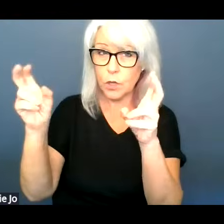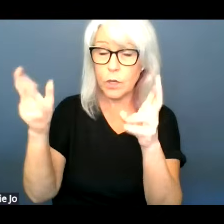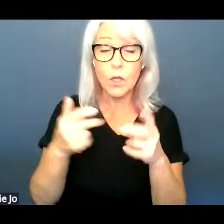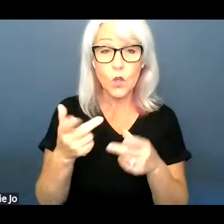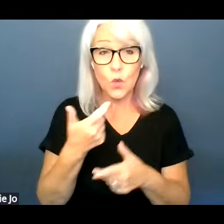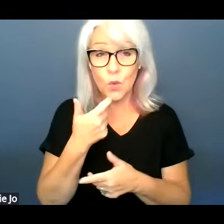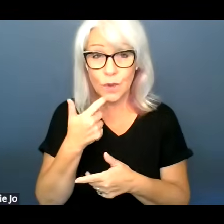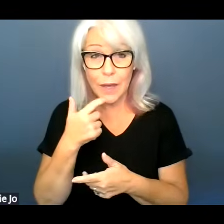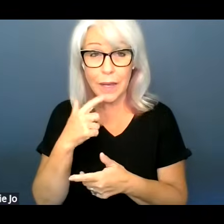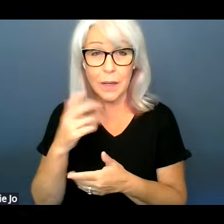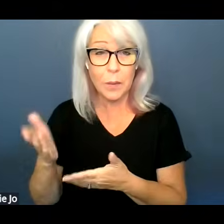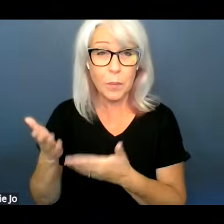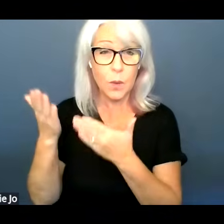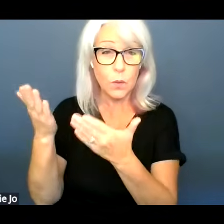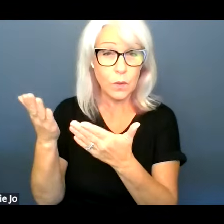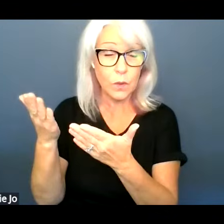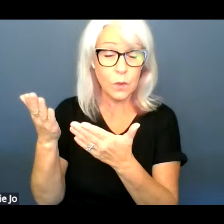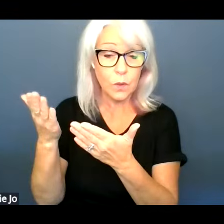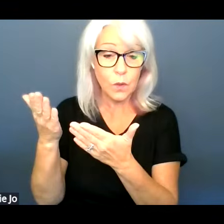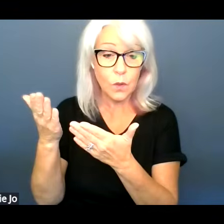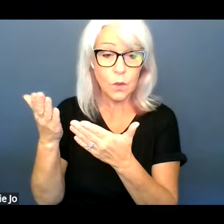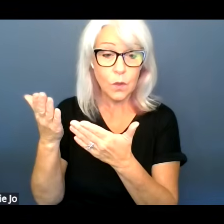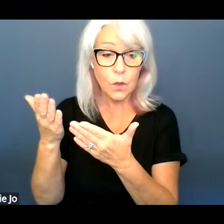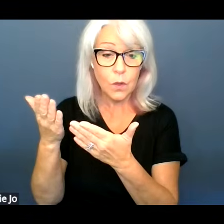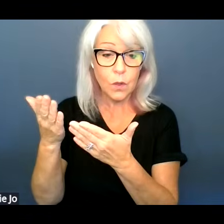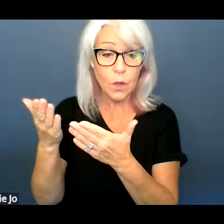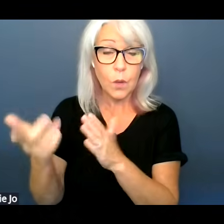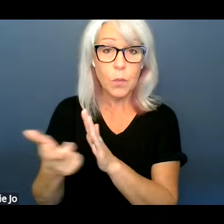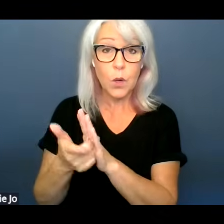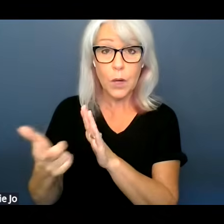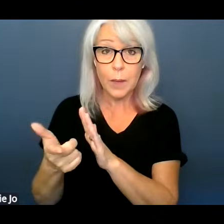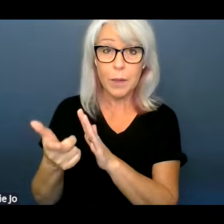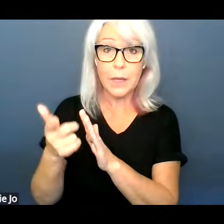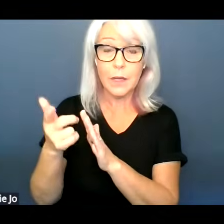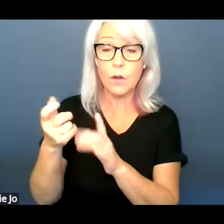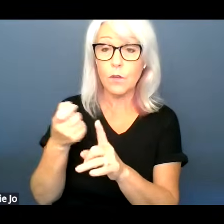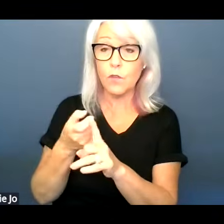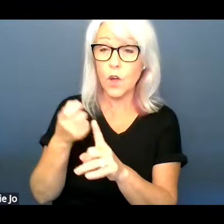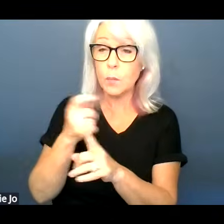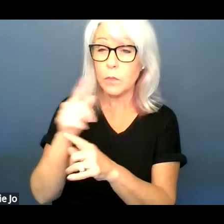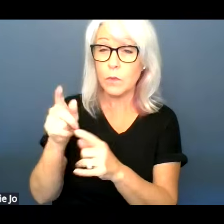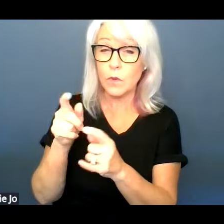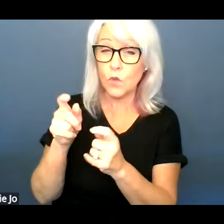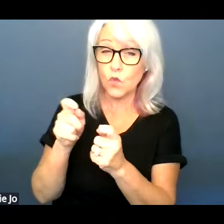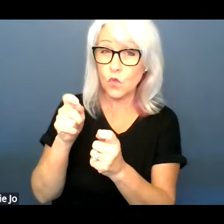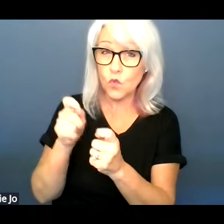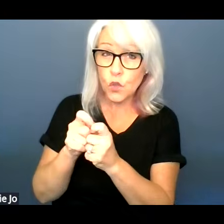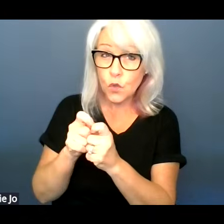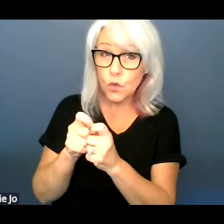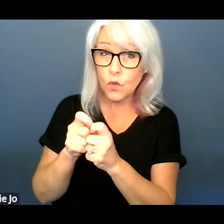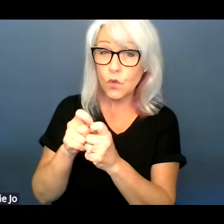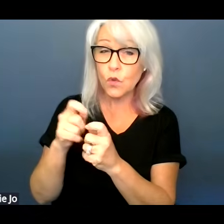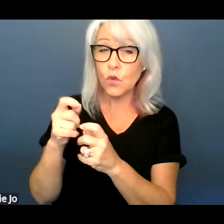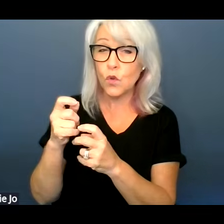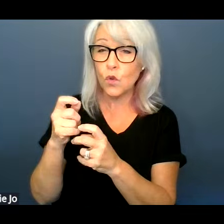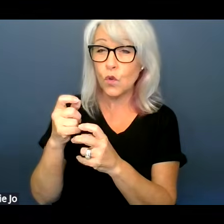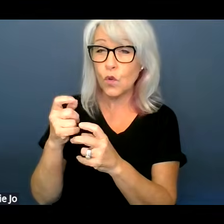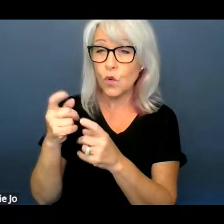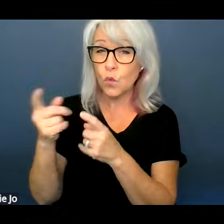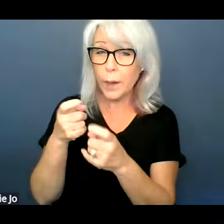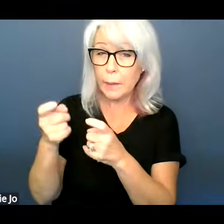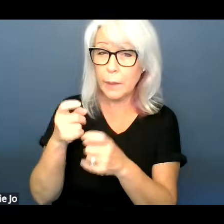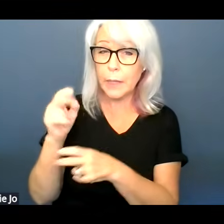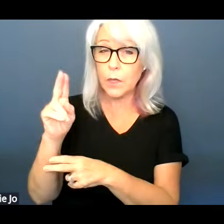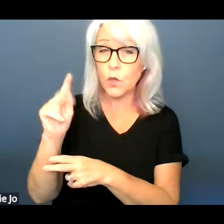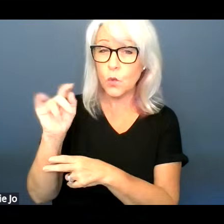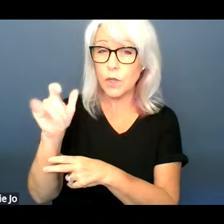campaign contributions from certain regulated utilities and certain government contractors. I think that